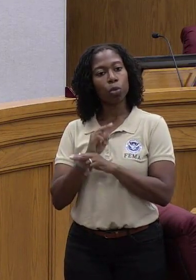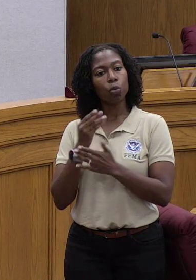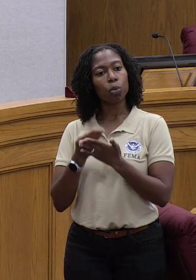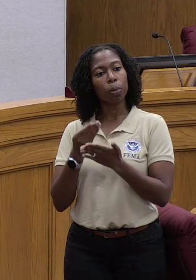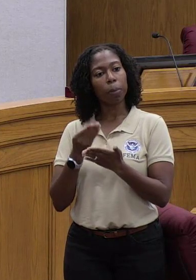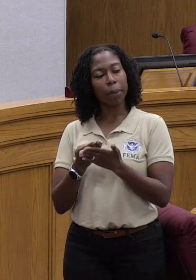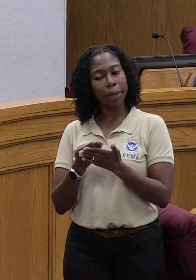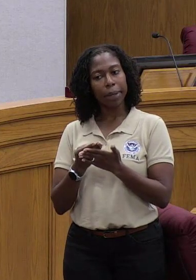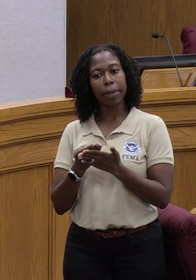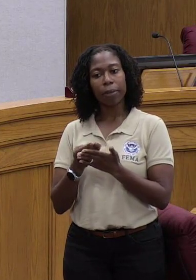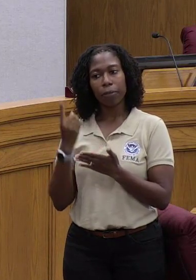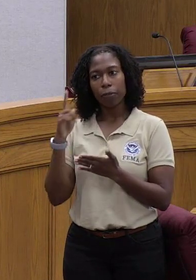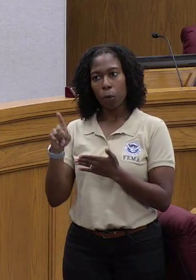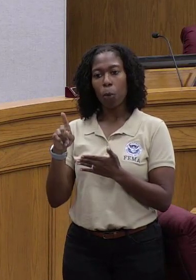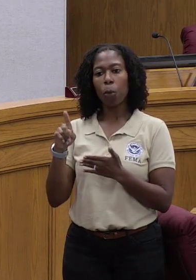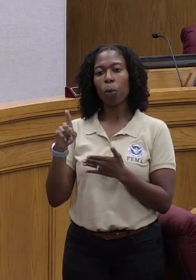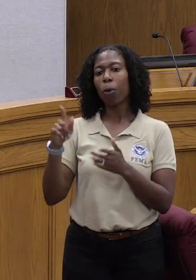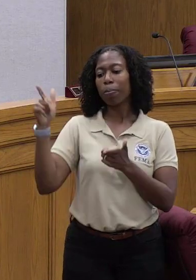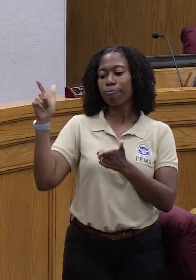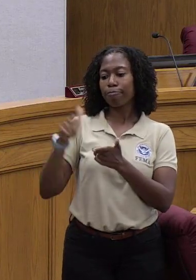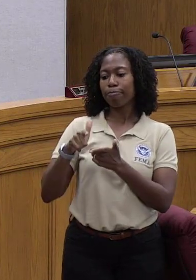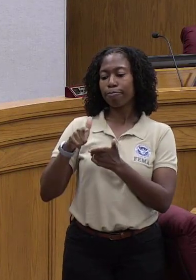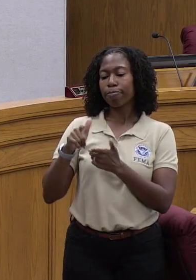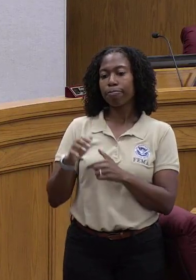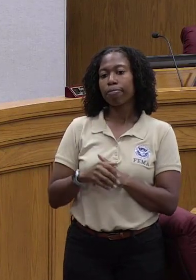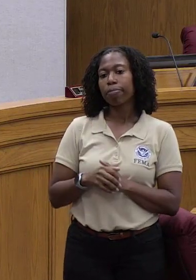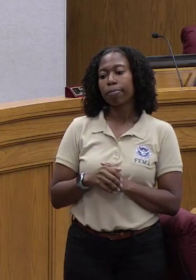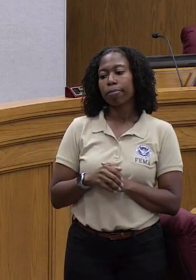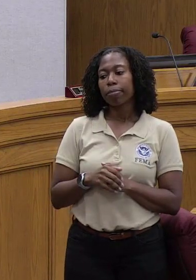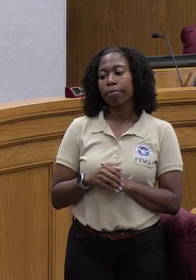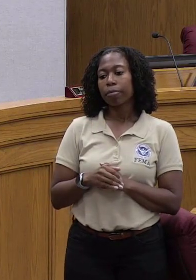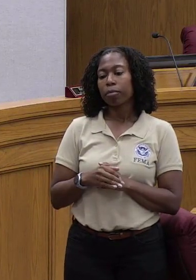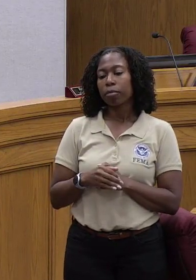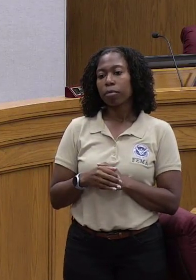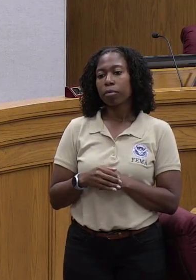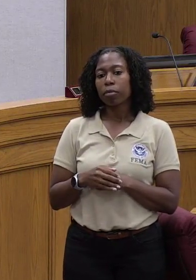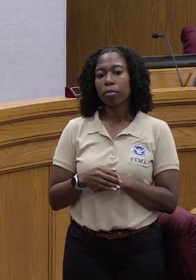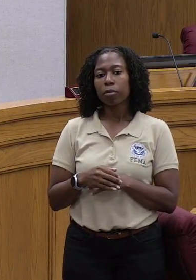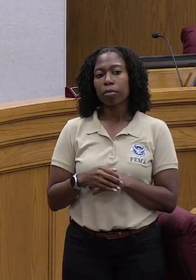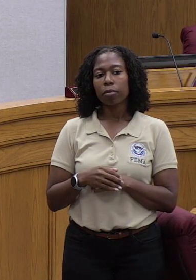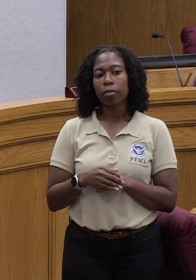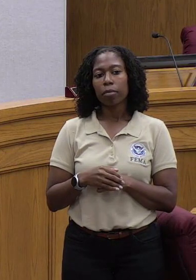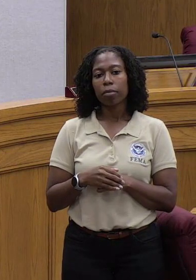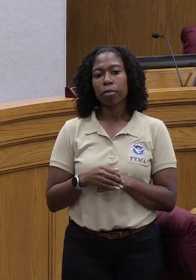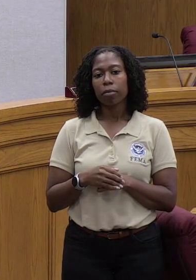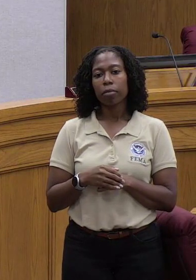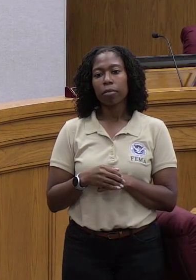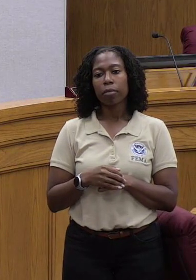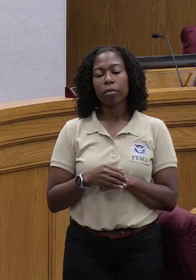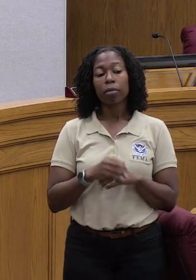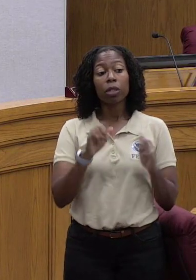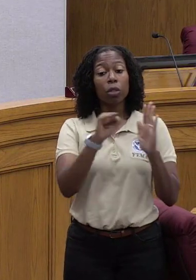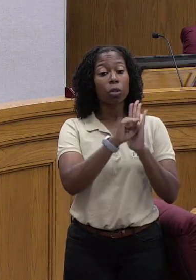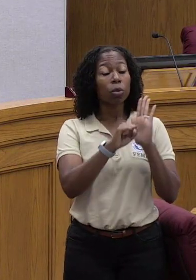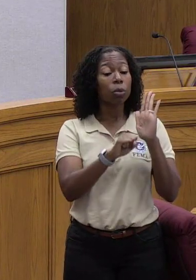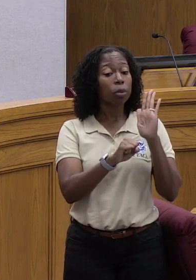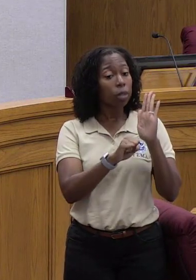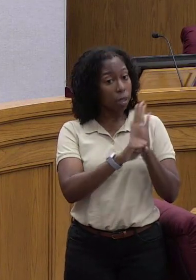and the amount of money that the state is going to receive in terms of mitigation